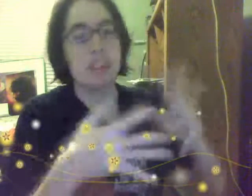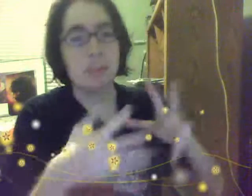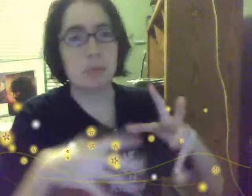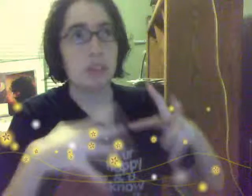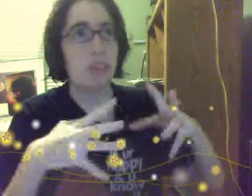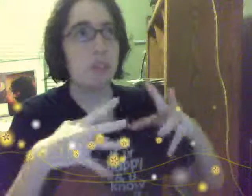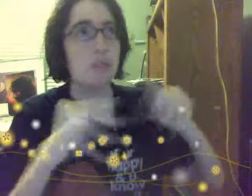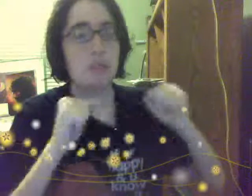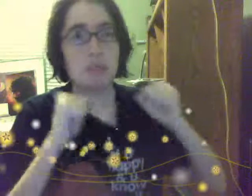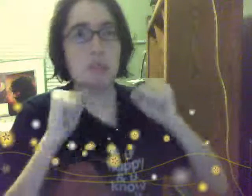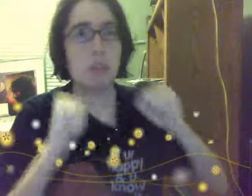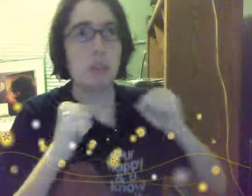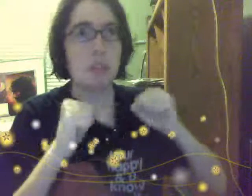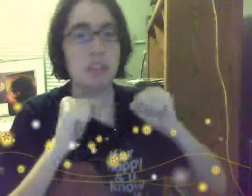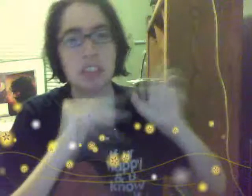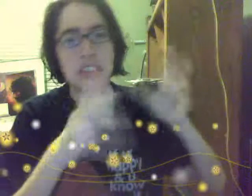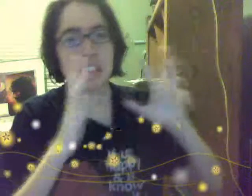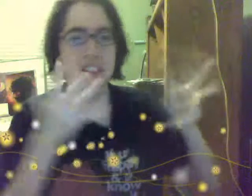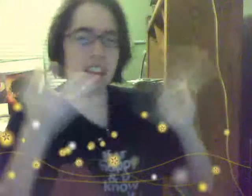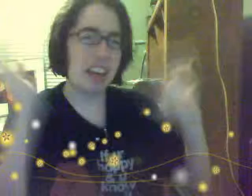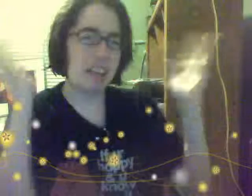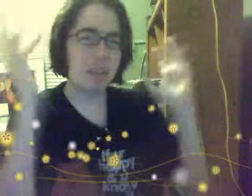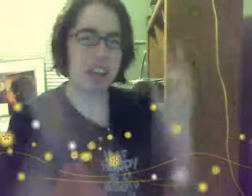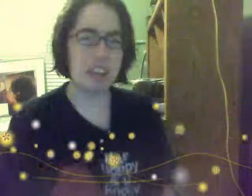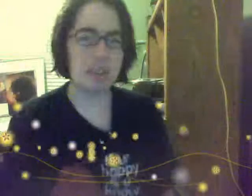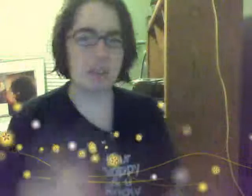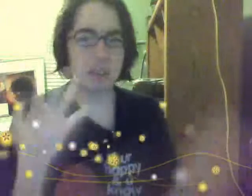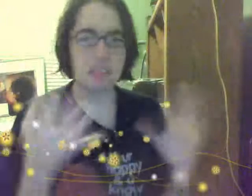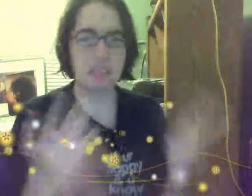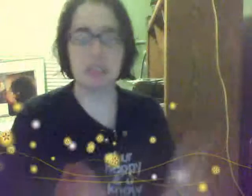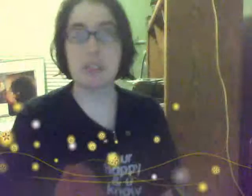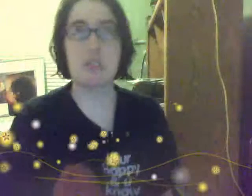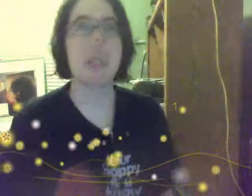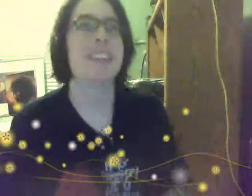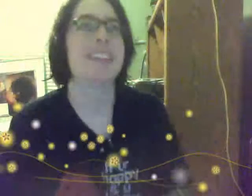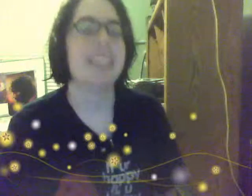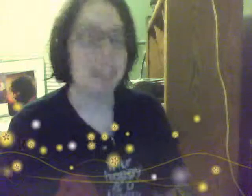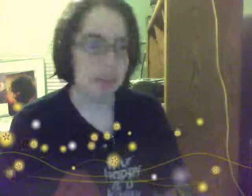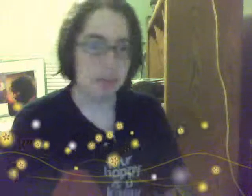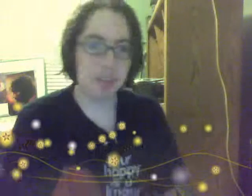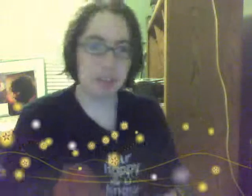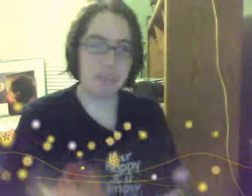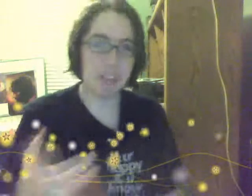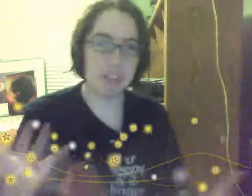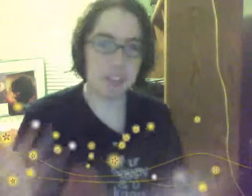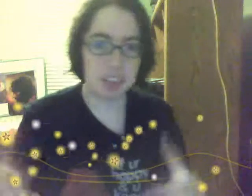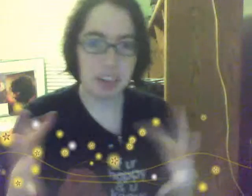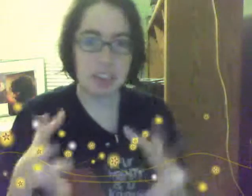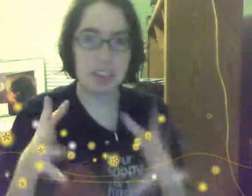the episode where she says, "Hey, want to get divorced?" with Liv Tyler's